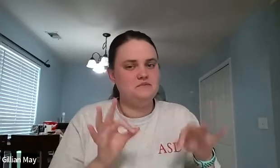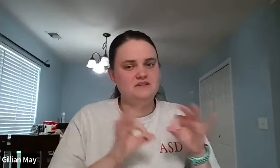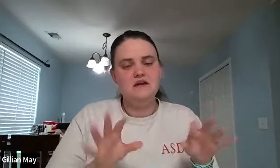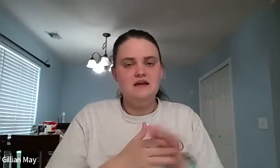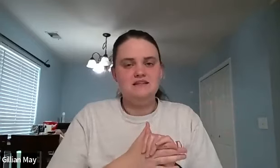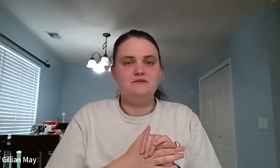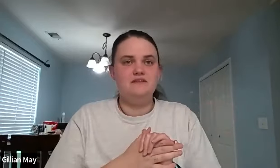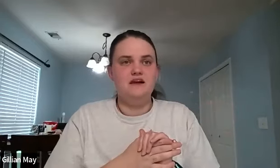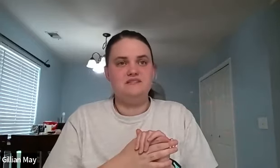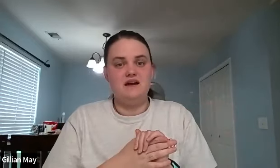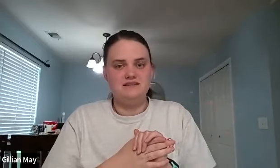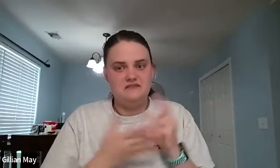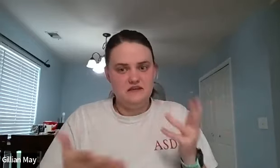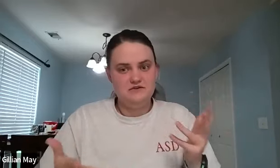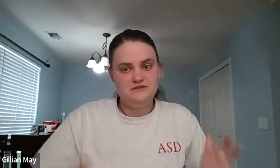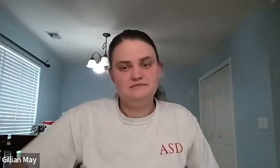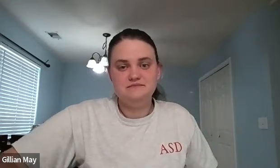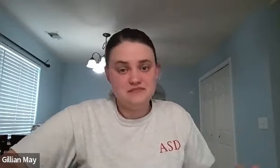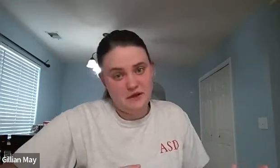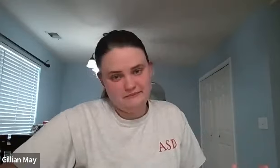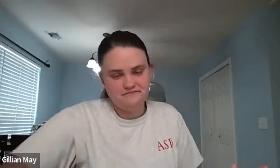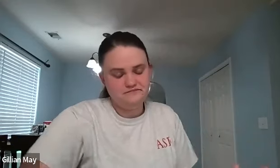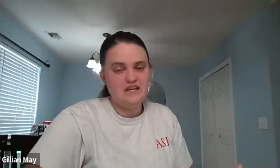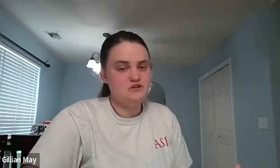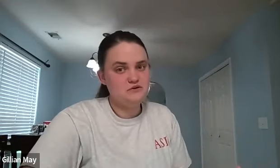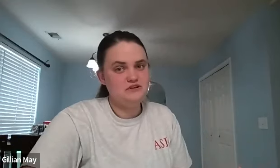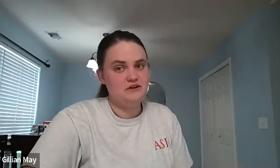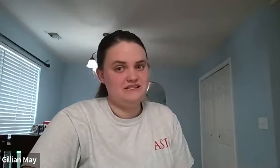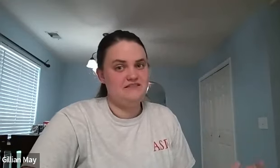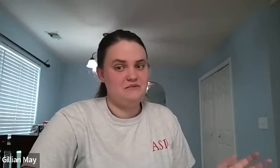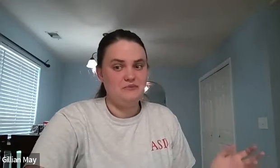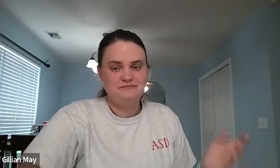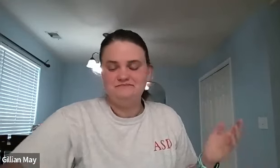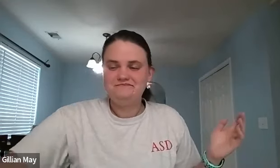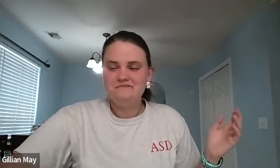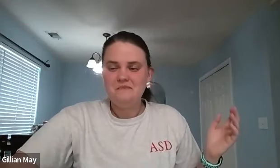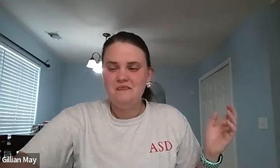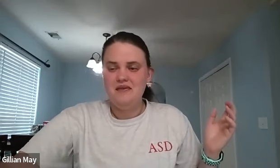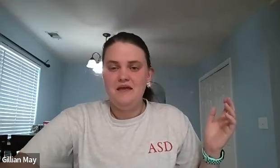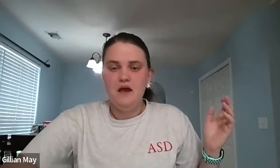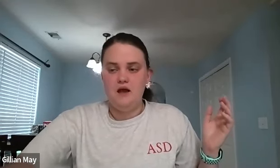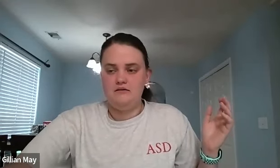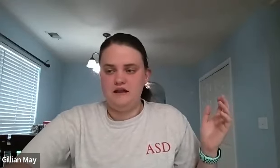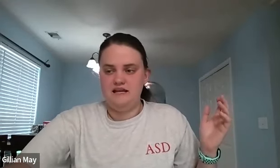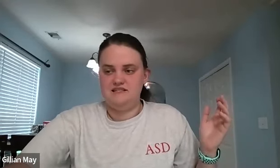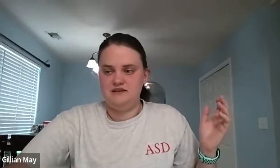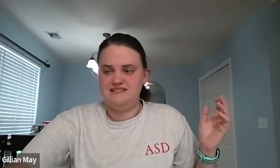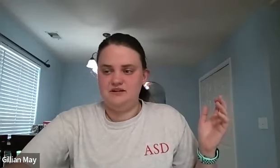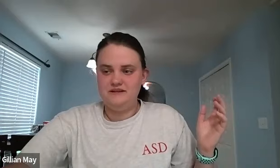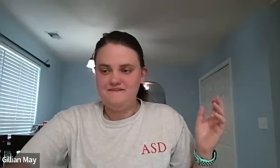of different signs that they use. So it's always cool to learn and see them though. All right, so let's start with our